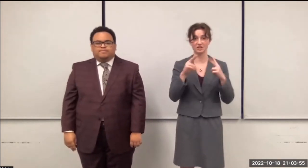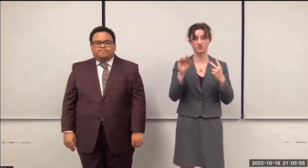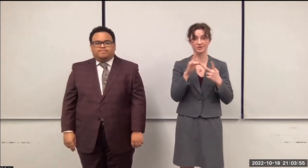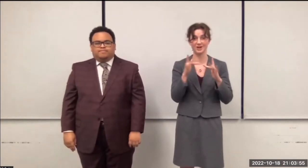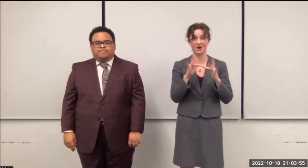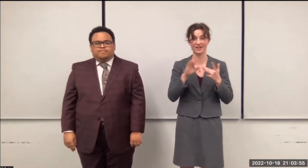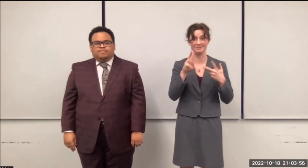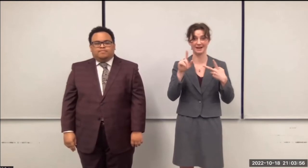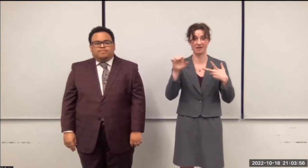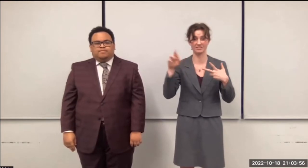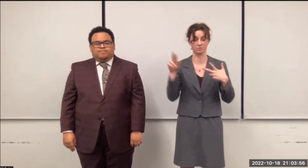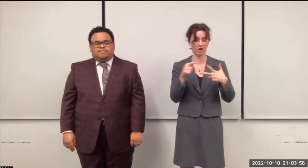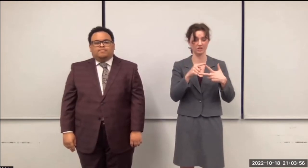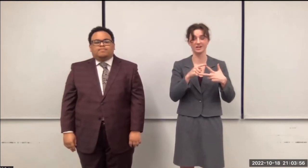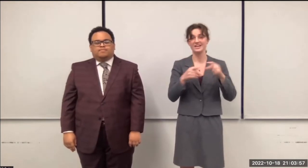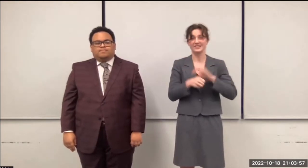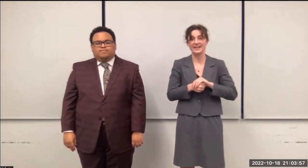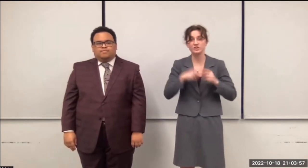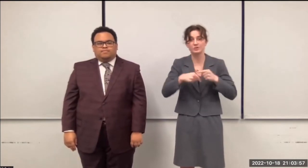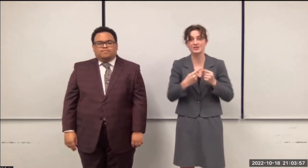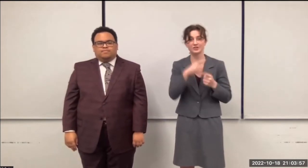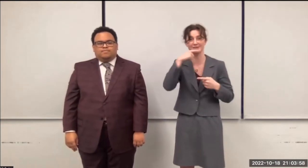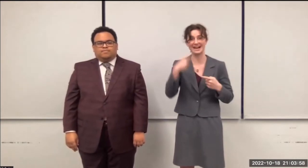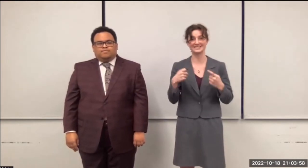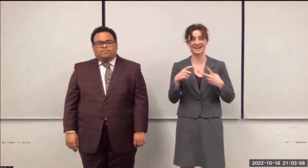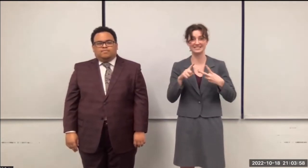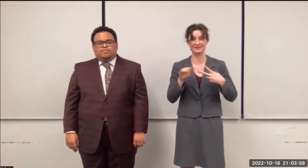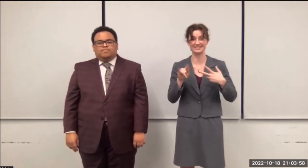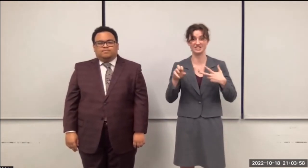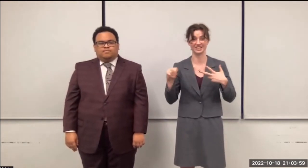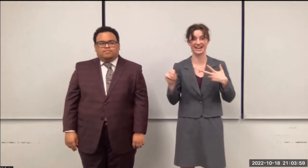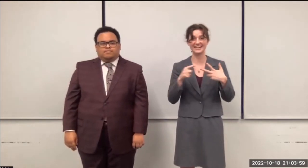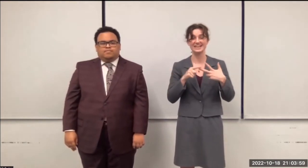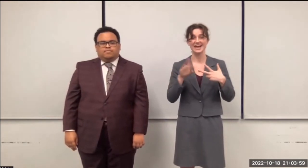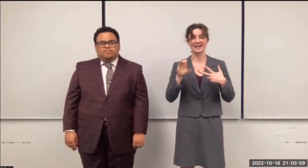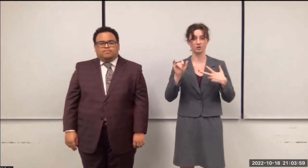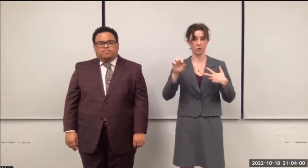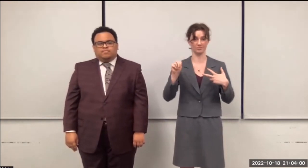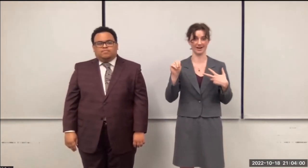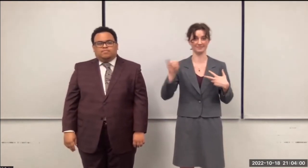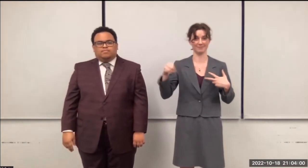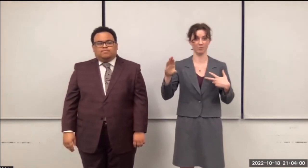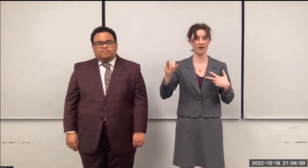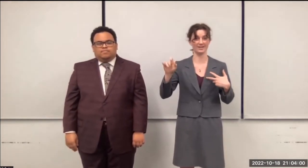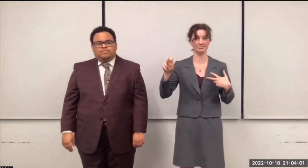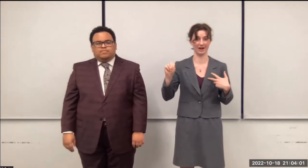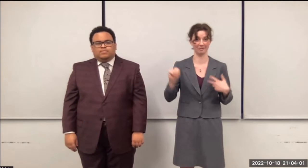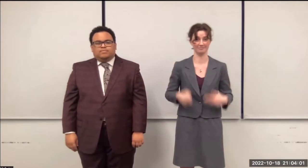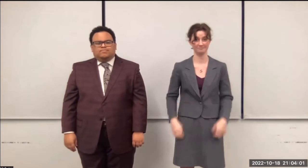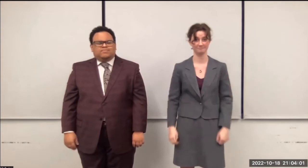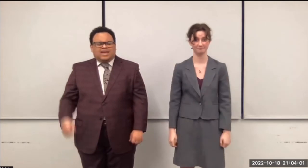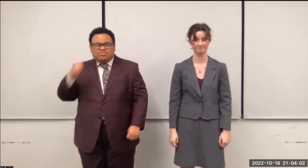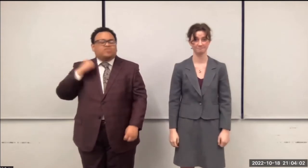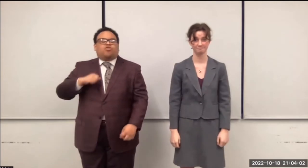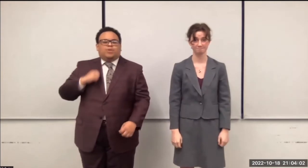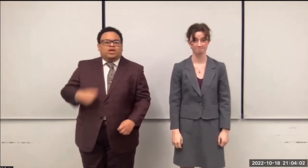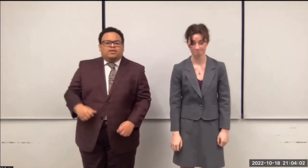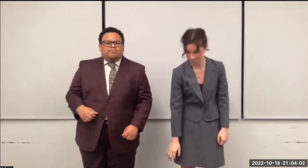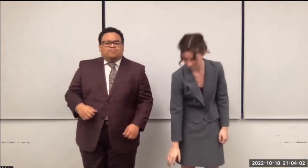Extremely Online by Allison Waller, The Hidden Treasure of Black Signs by Tanisha Kenny, and Cornbread by Joaquin Brown. And the drama, Can